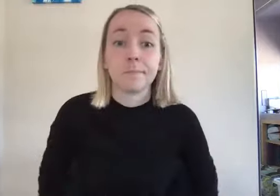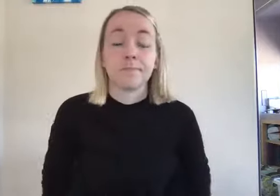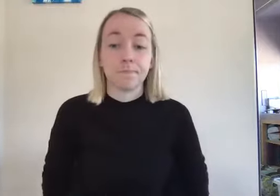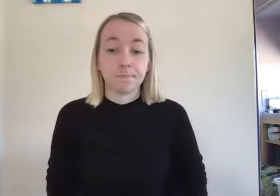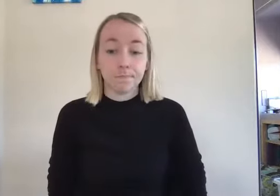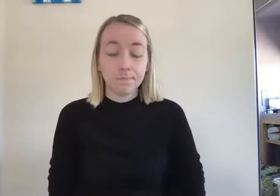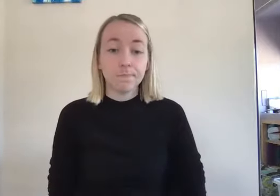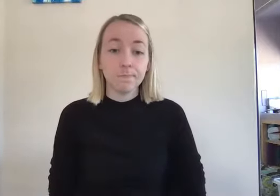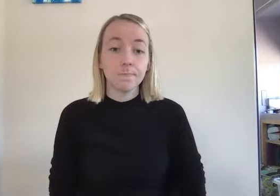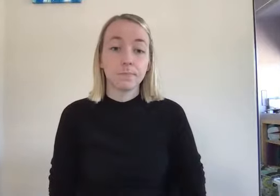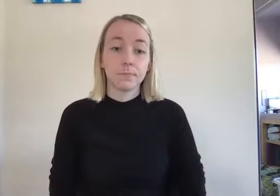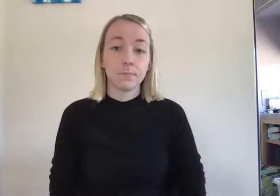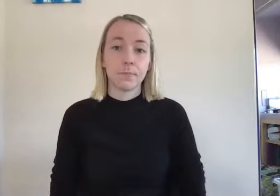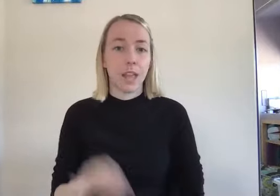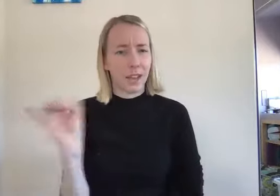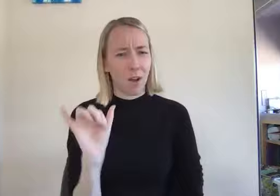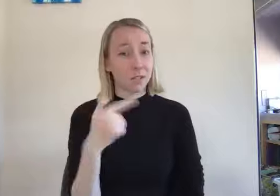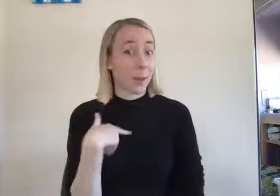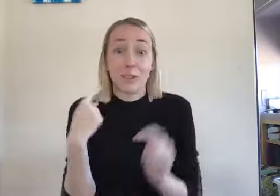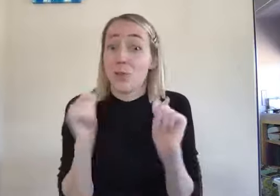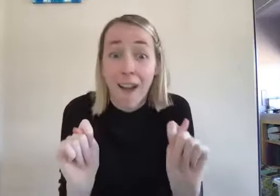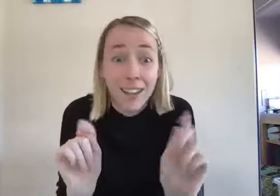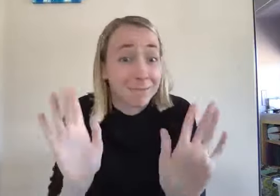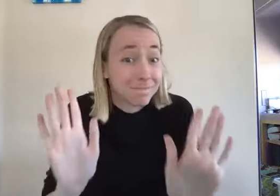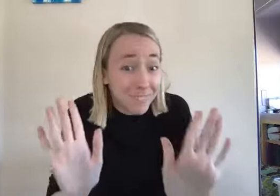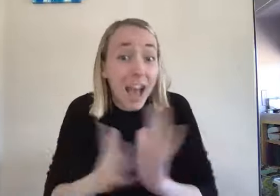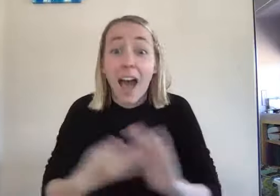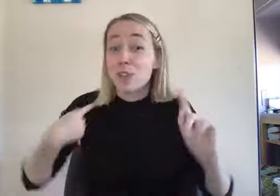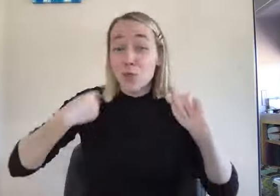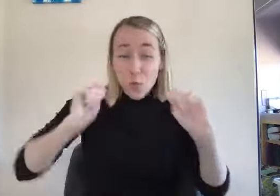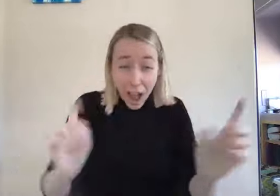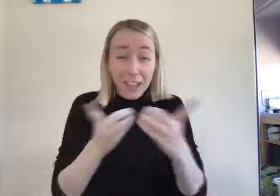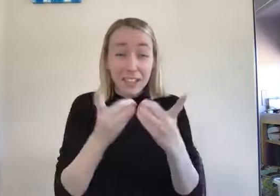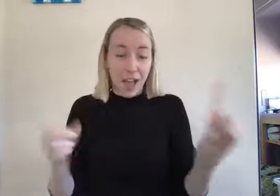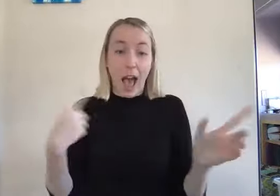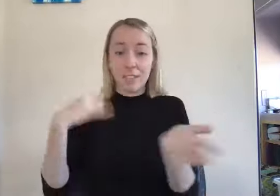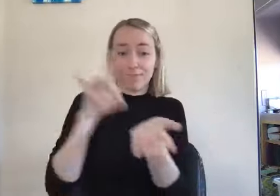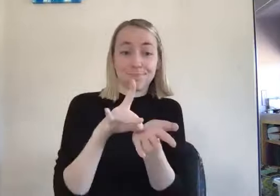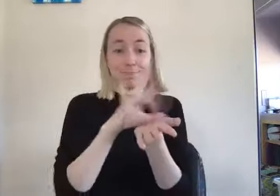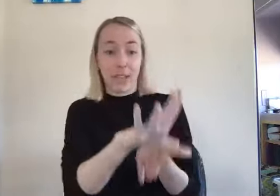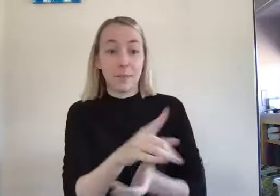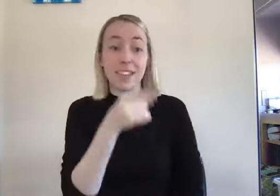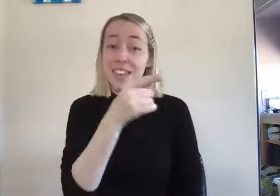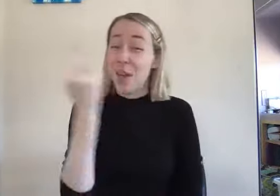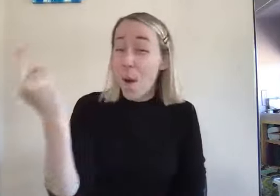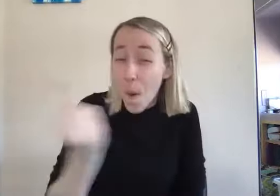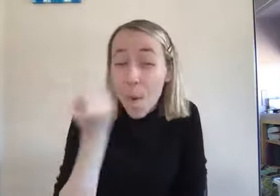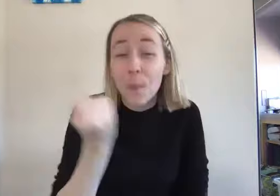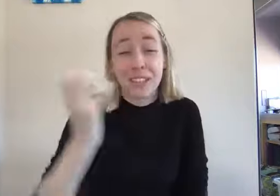so, and also I had tried to end it. I kicked him out, and he always